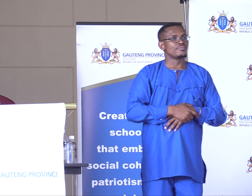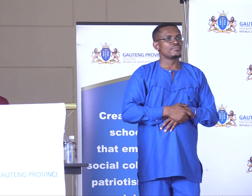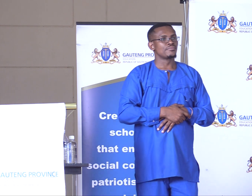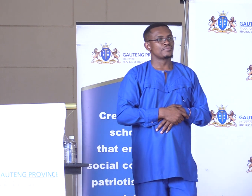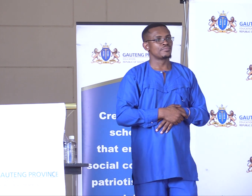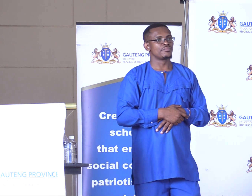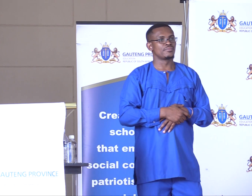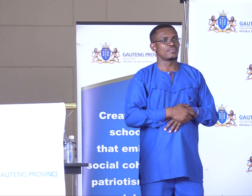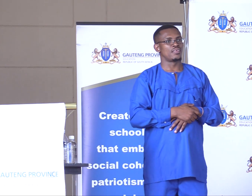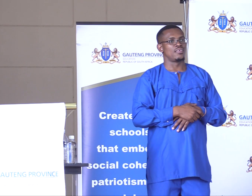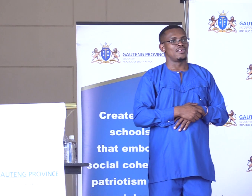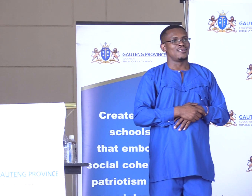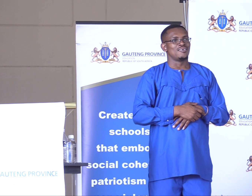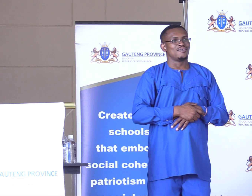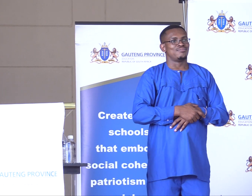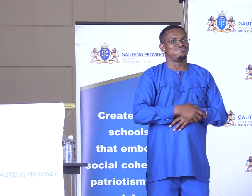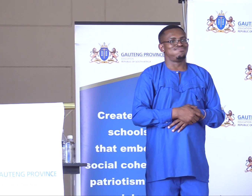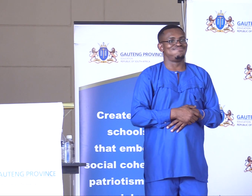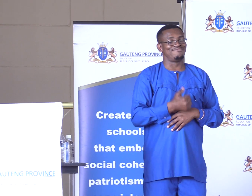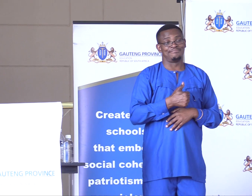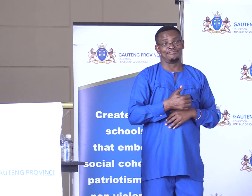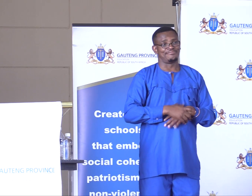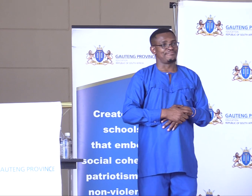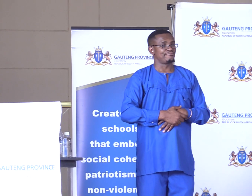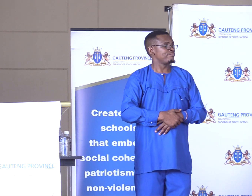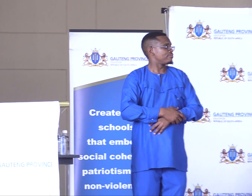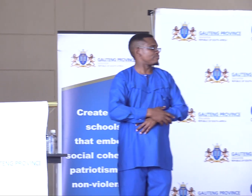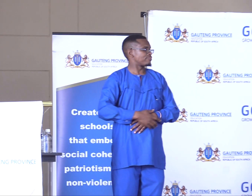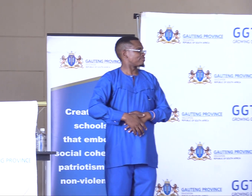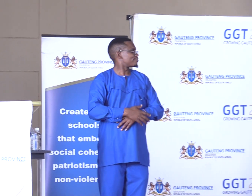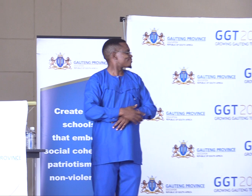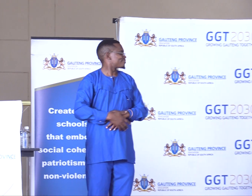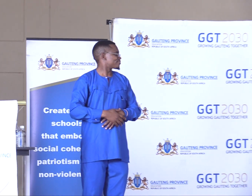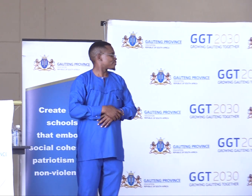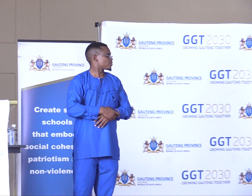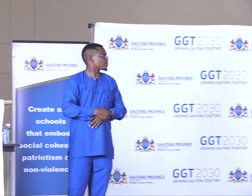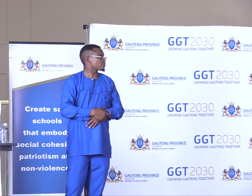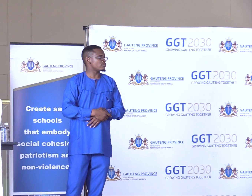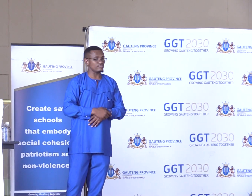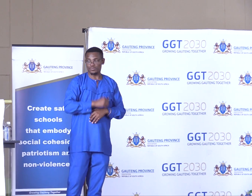Thank you.